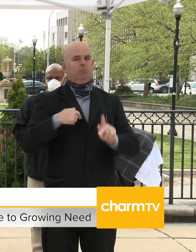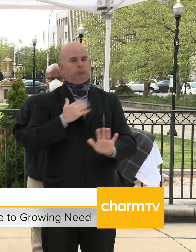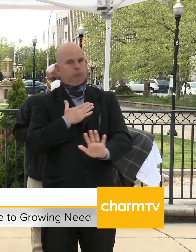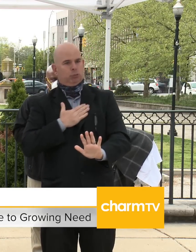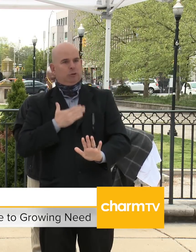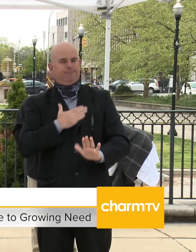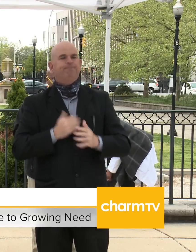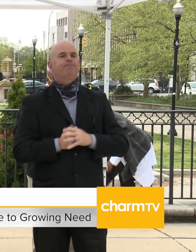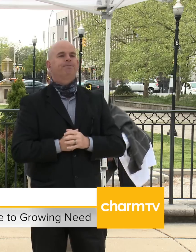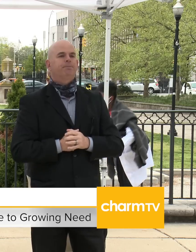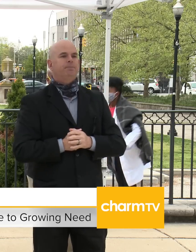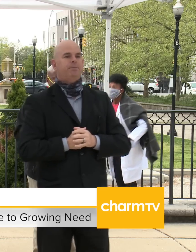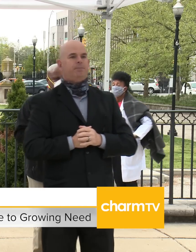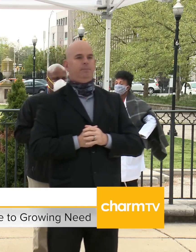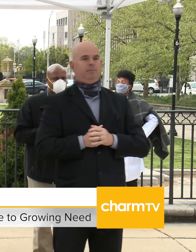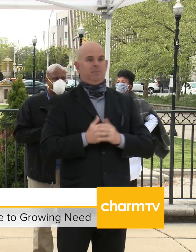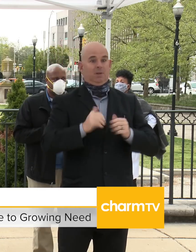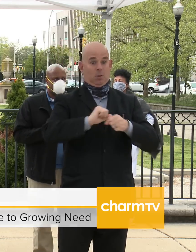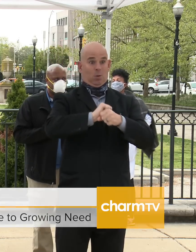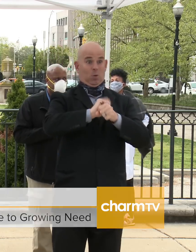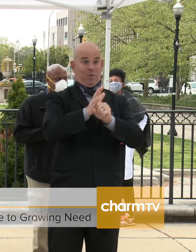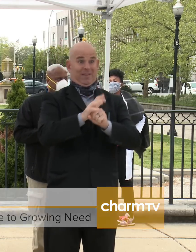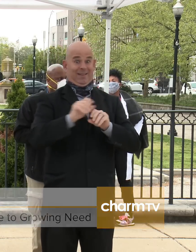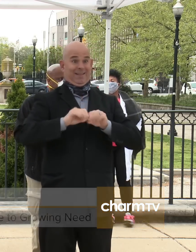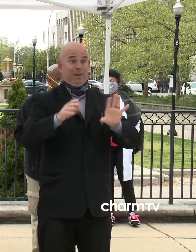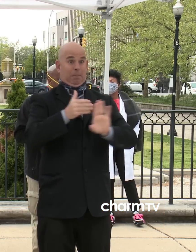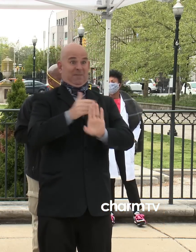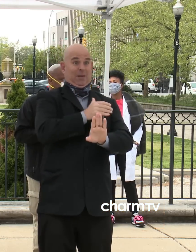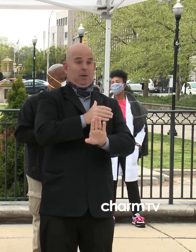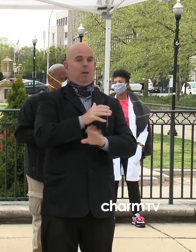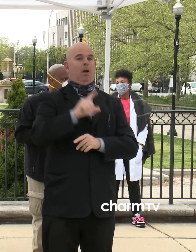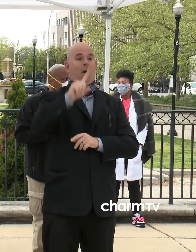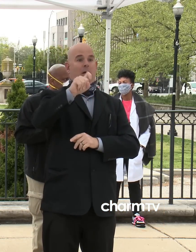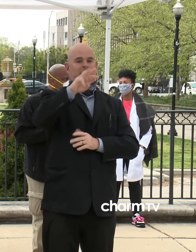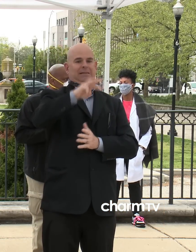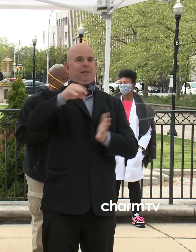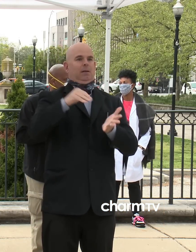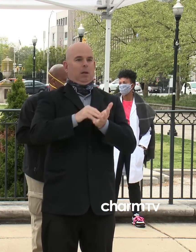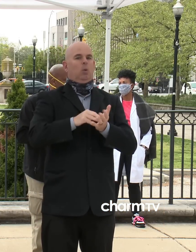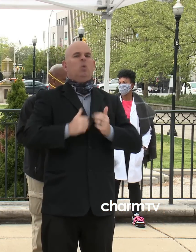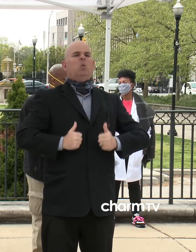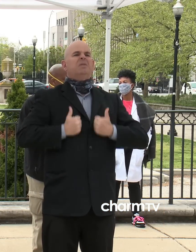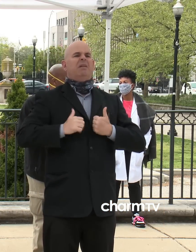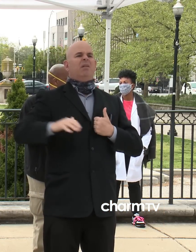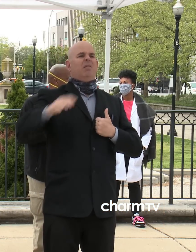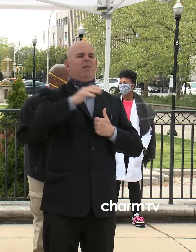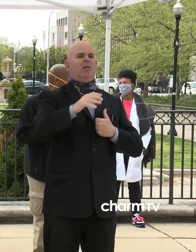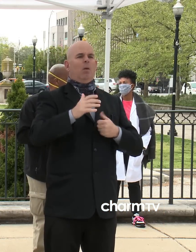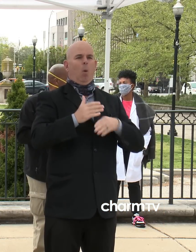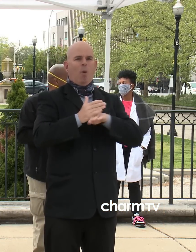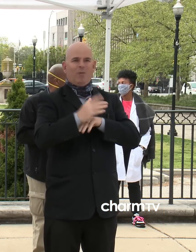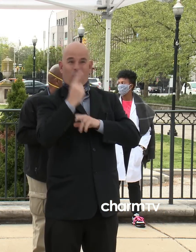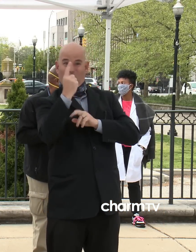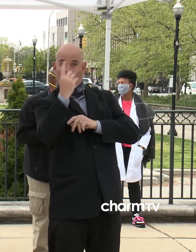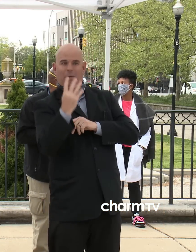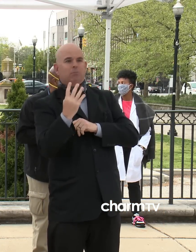Prior to COVID-19, 166,000 residents, more than 1/4 relied on SNAP to feed their